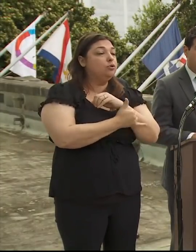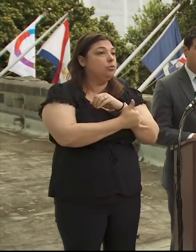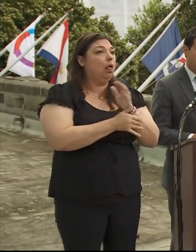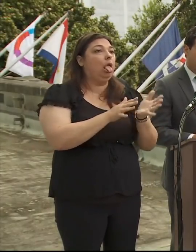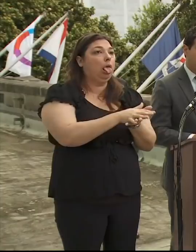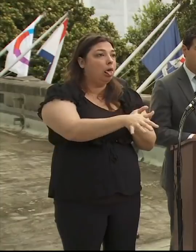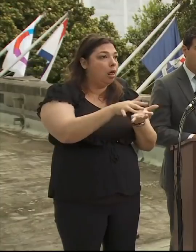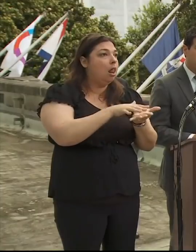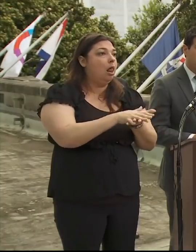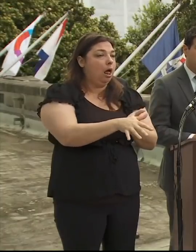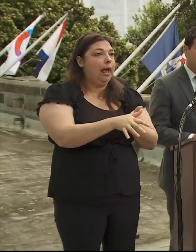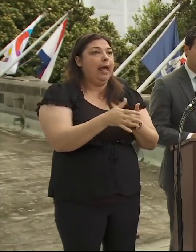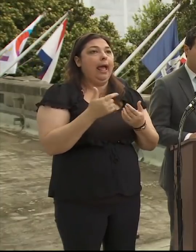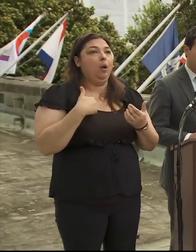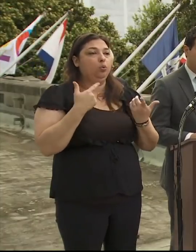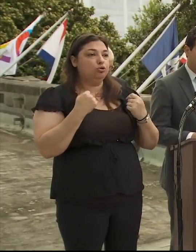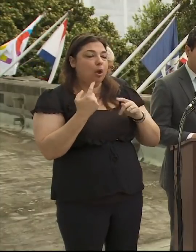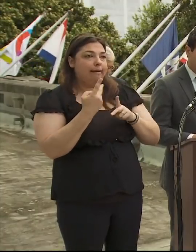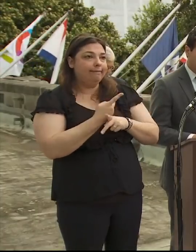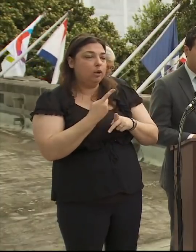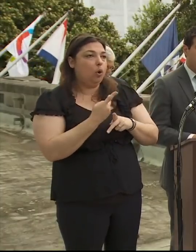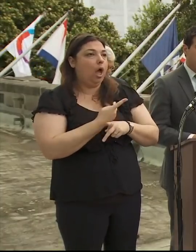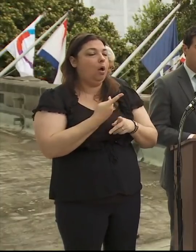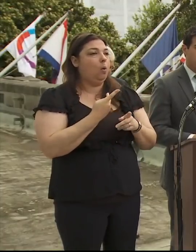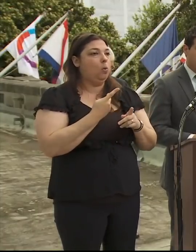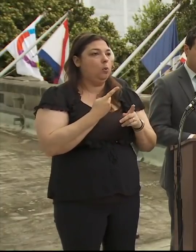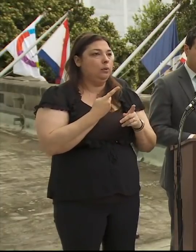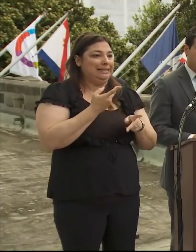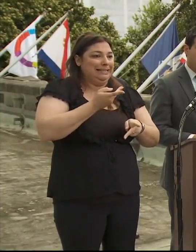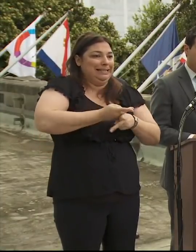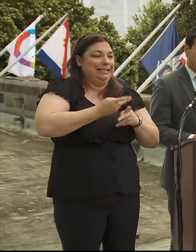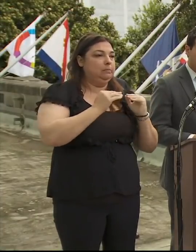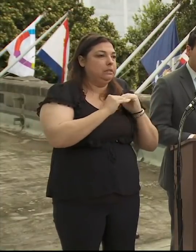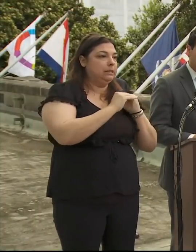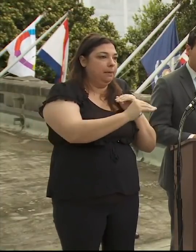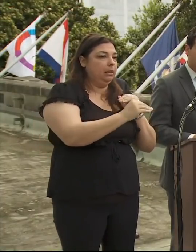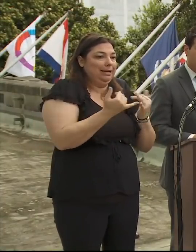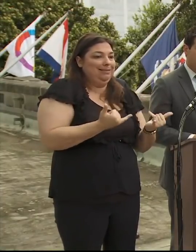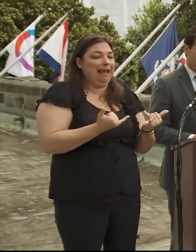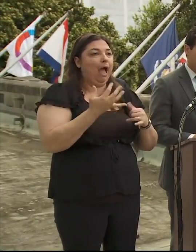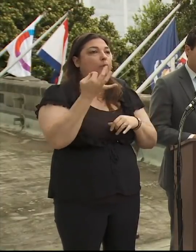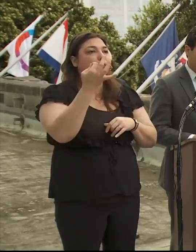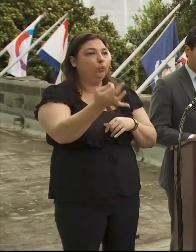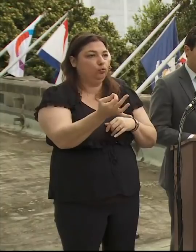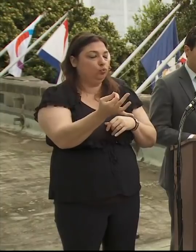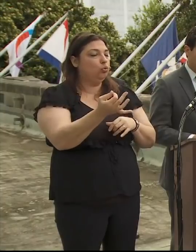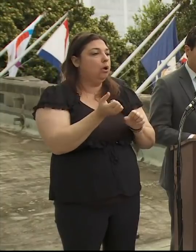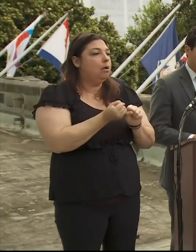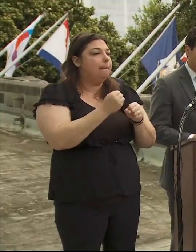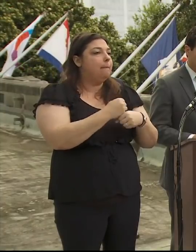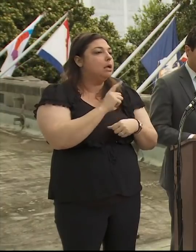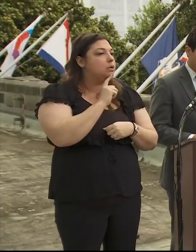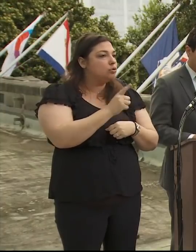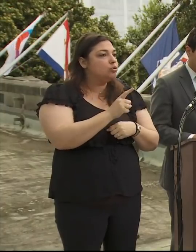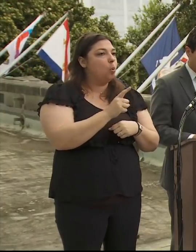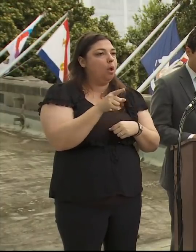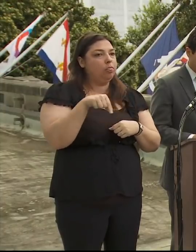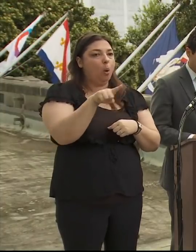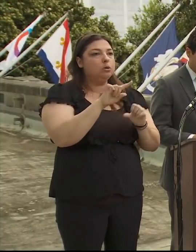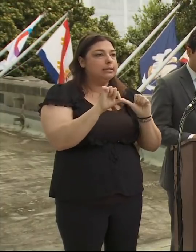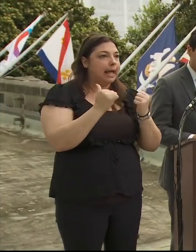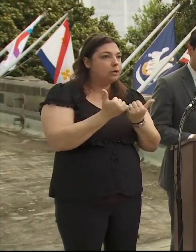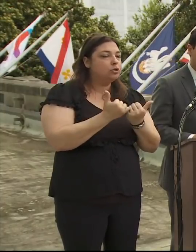right now, and we're all trying to figure out and maintain stability both now and in the future, and making sure that those agencies